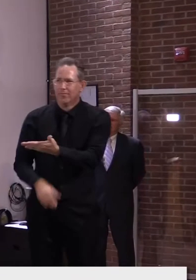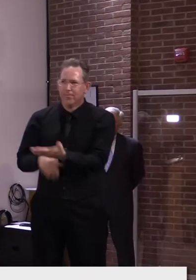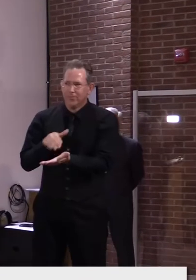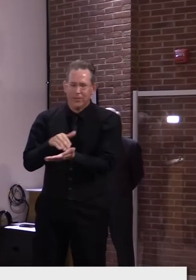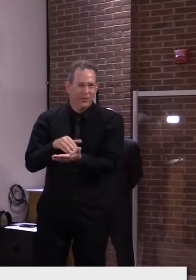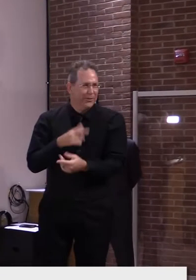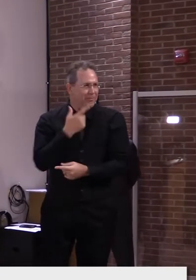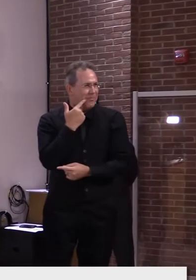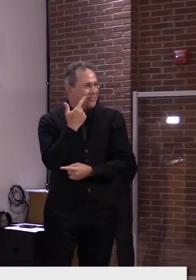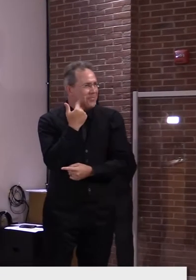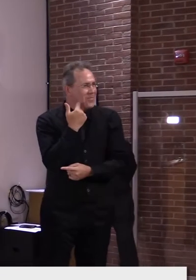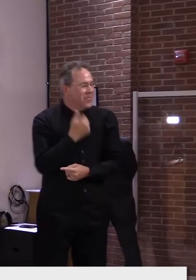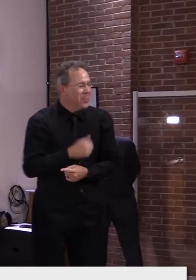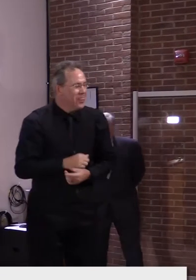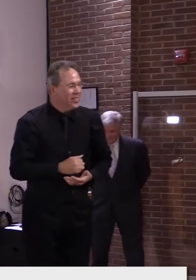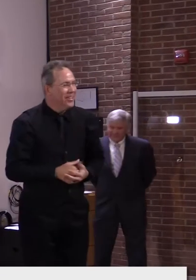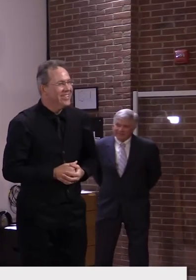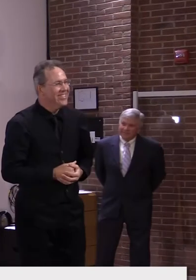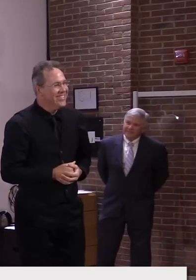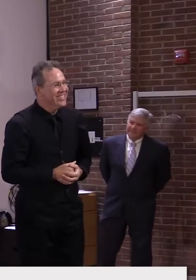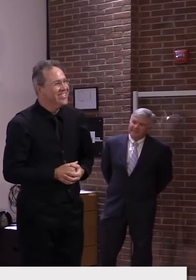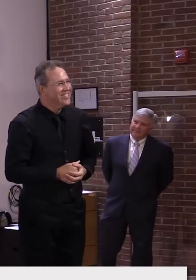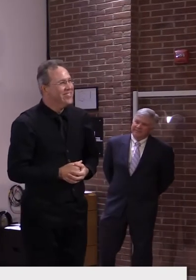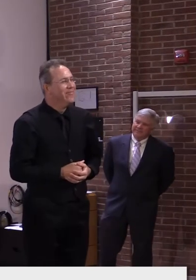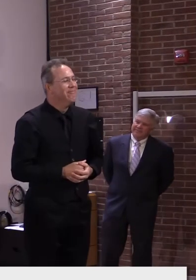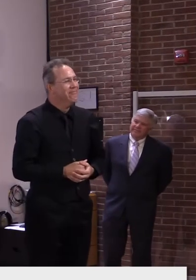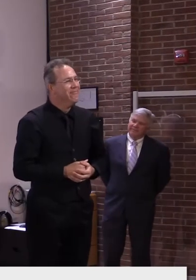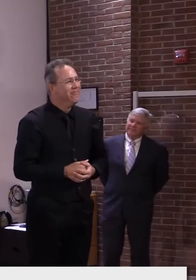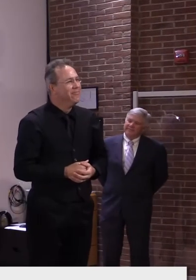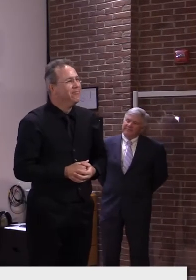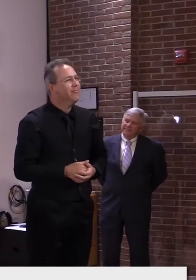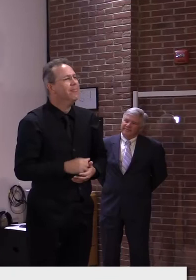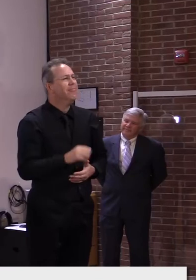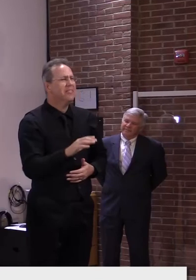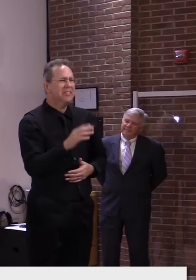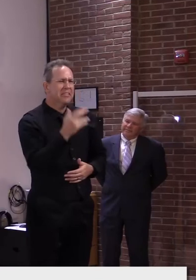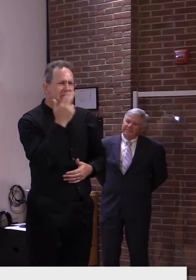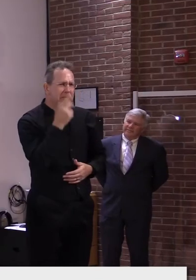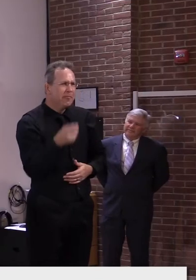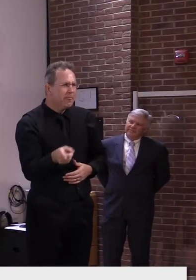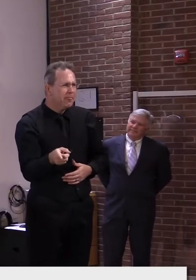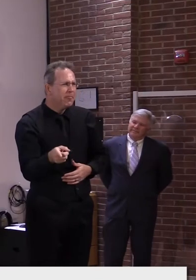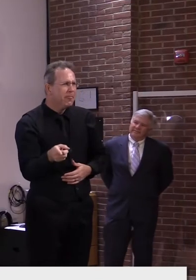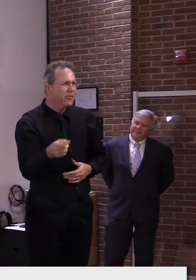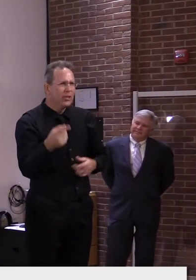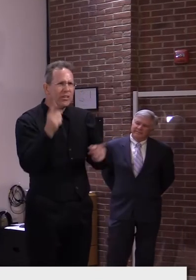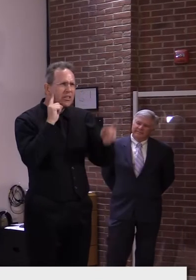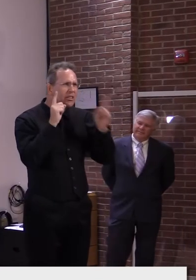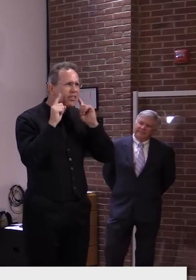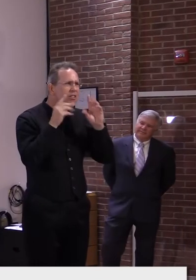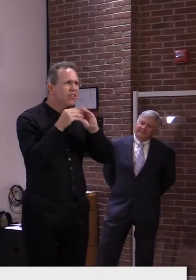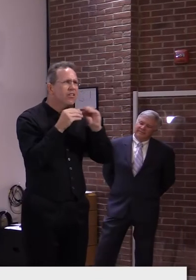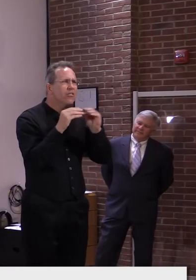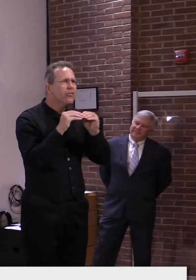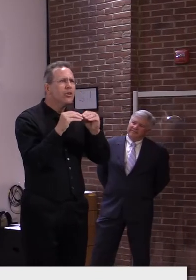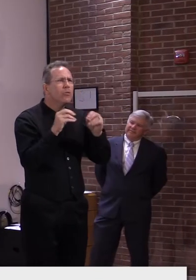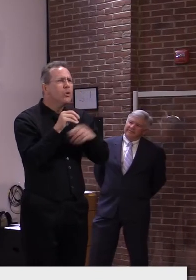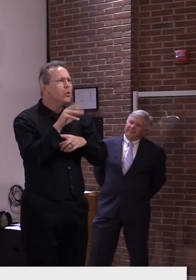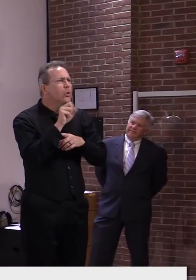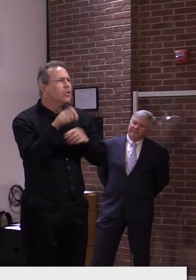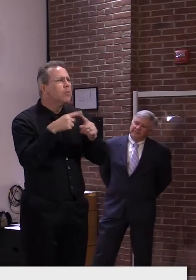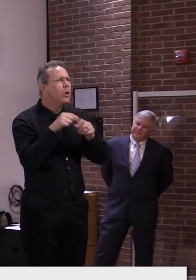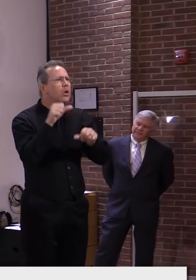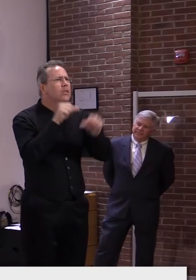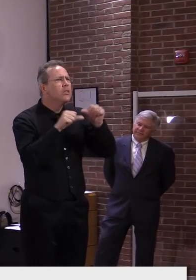You know, I expected the scientific world to weigh in much more on that, And I don't have a lot of details from it, except the